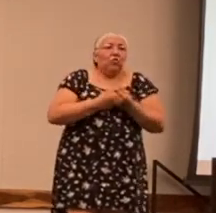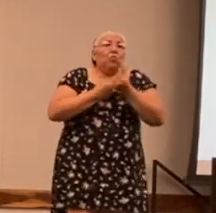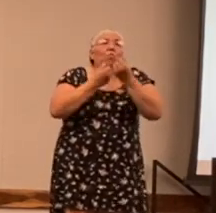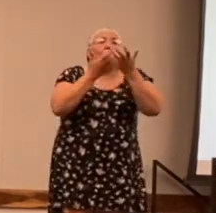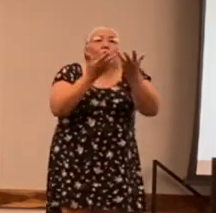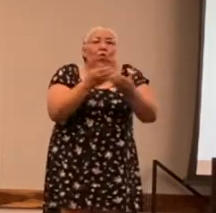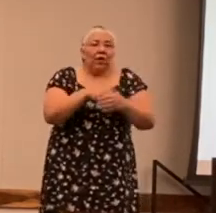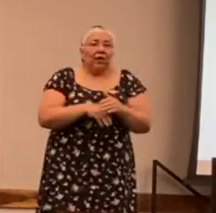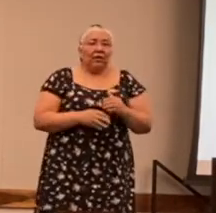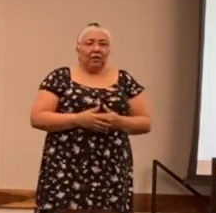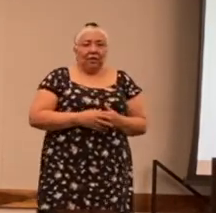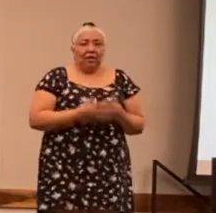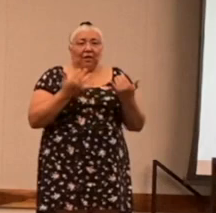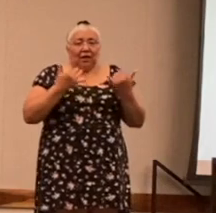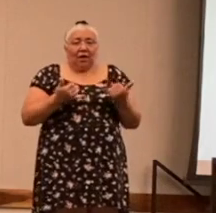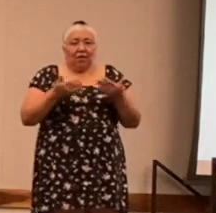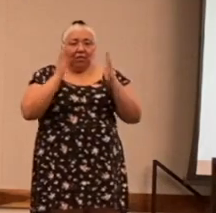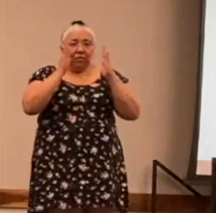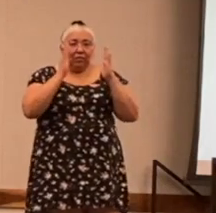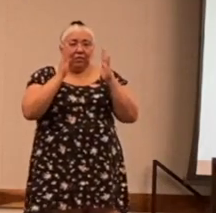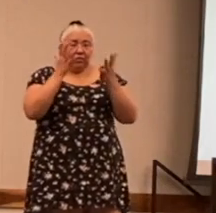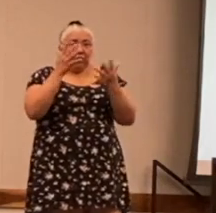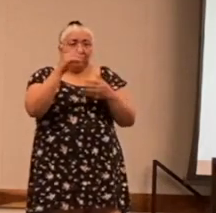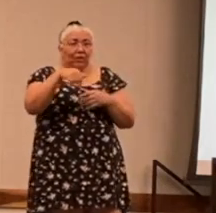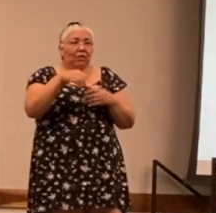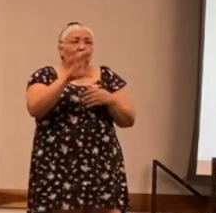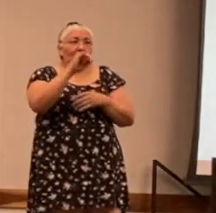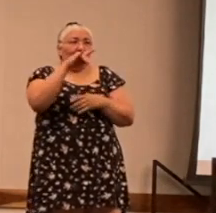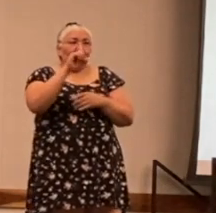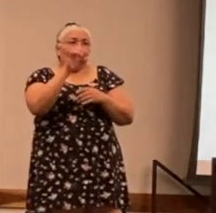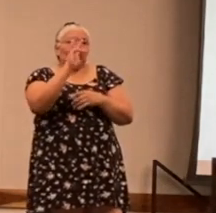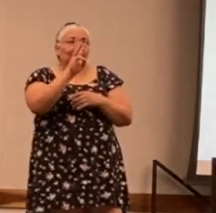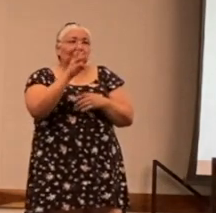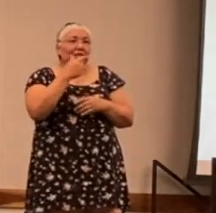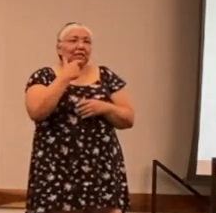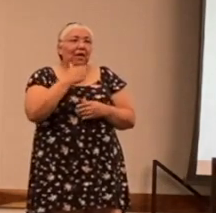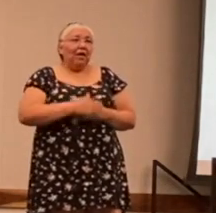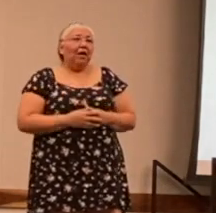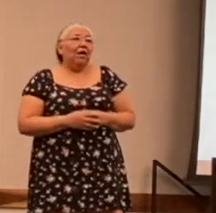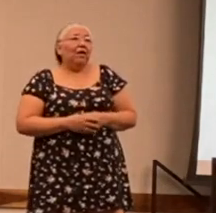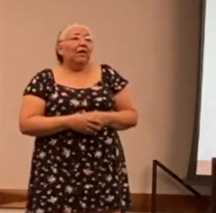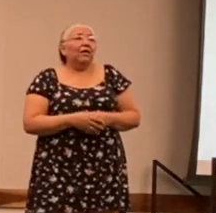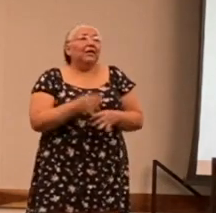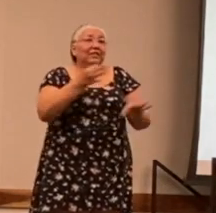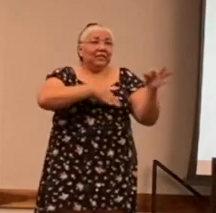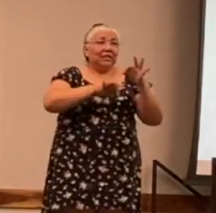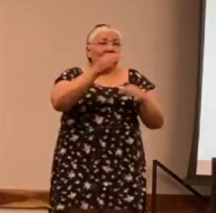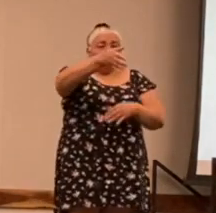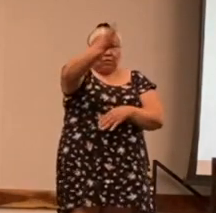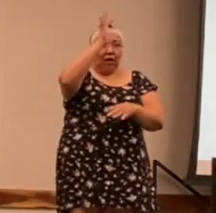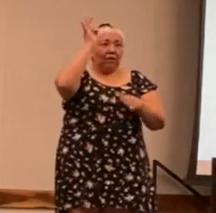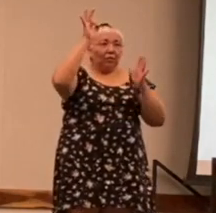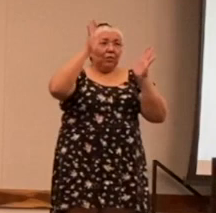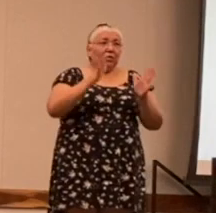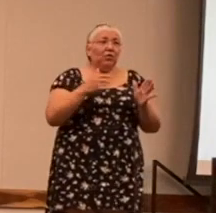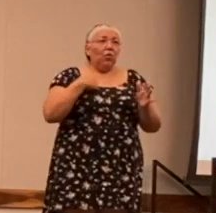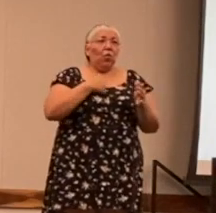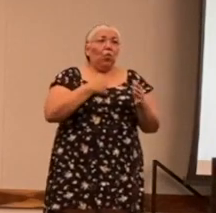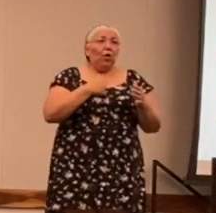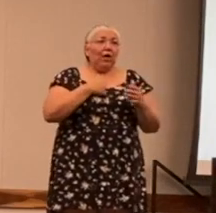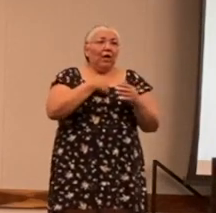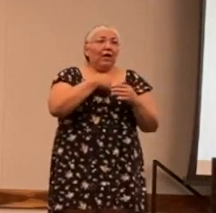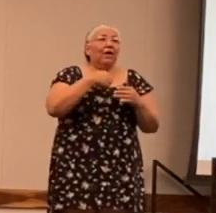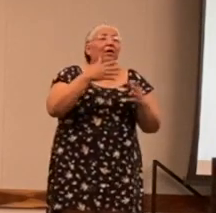action. Listen to what 2 Corinthians 6 says. It says this, instead, as God's ministers, right? We commend ourselves